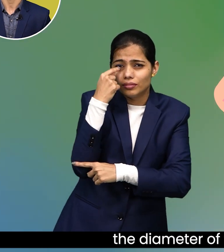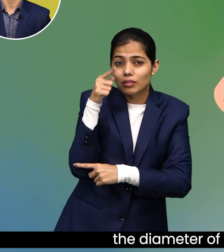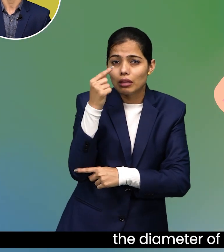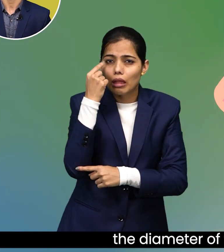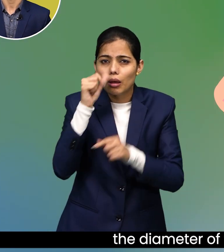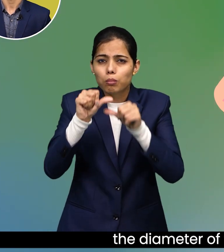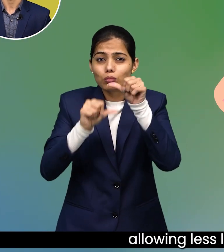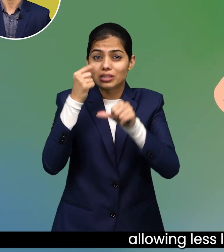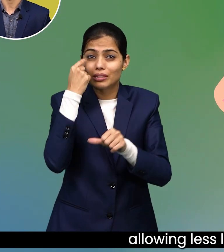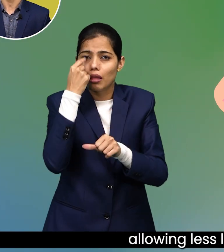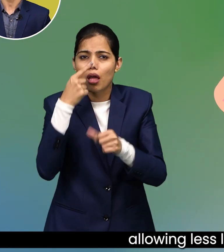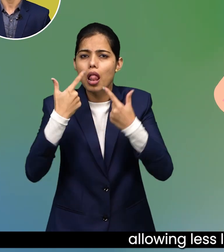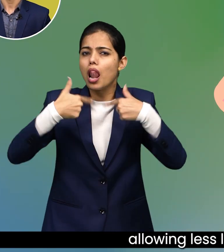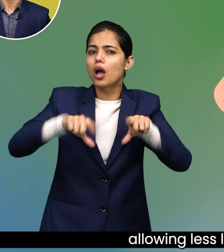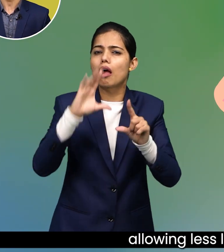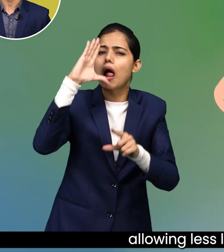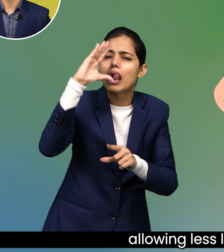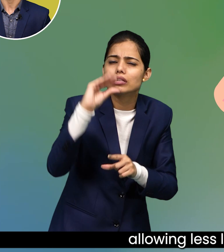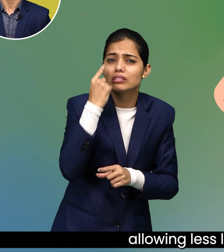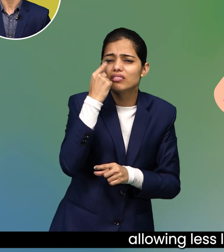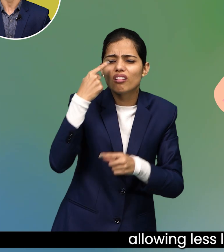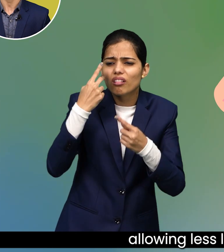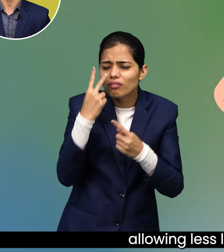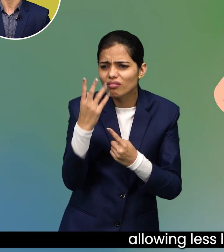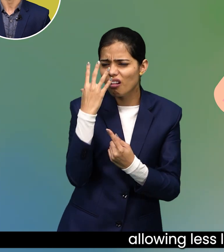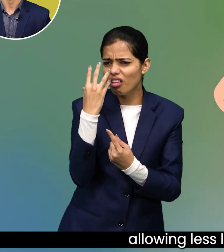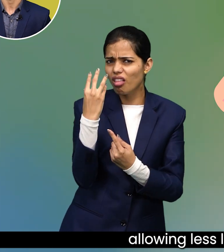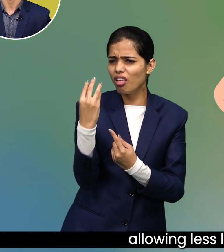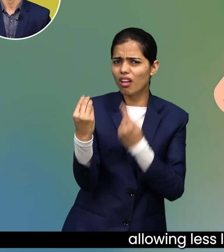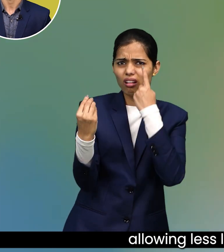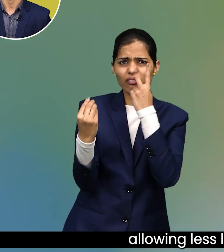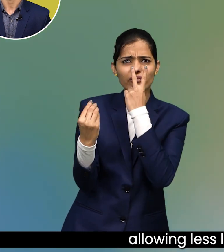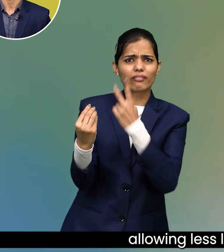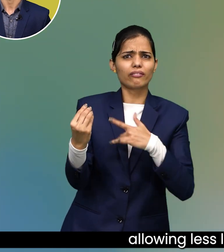decreases, allowing less light into the eyes.